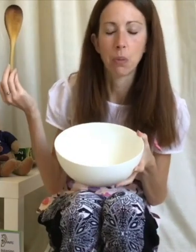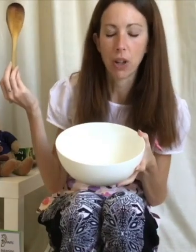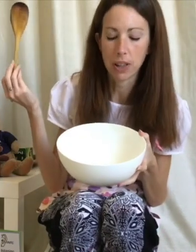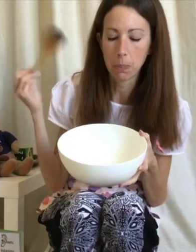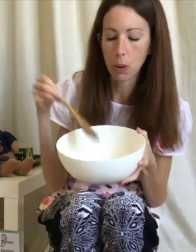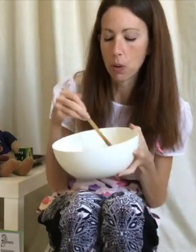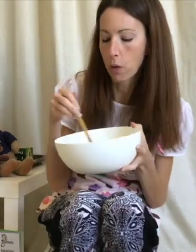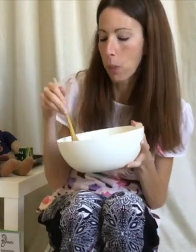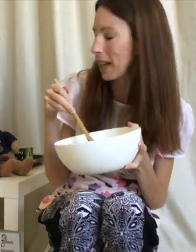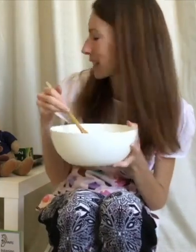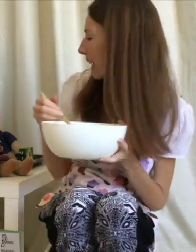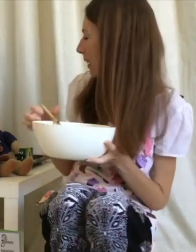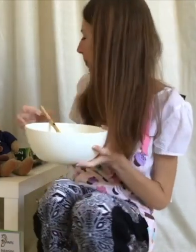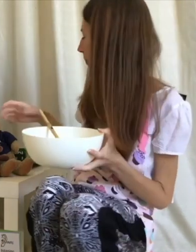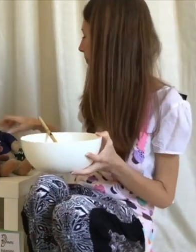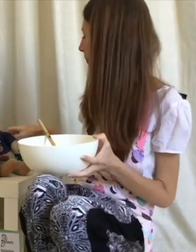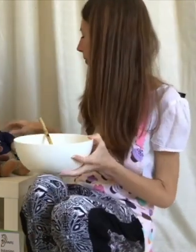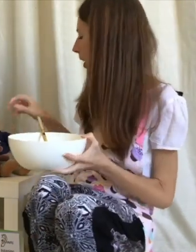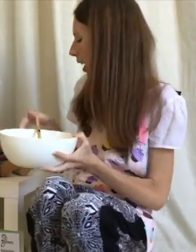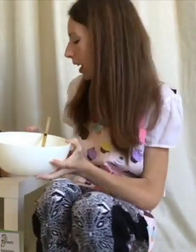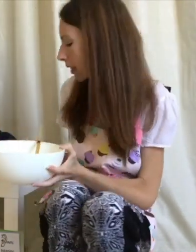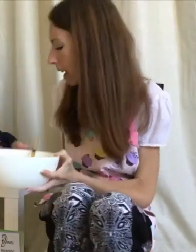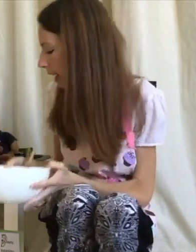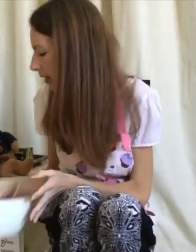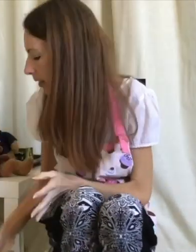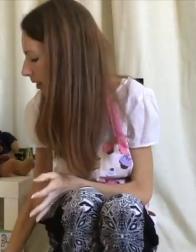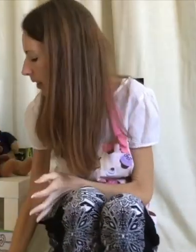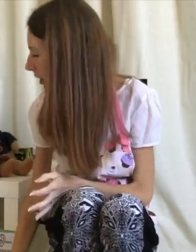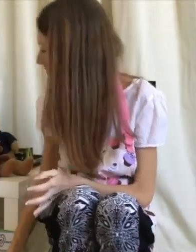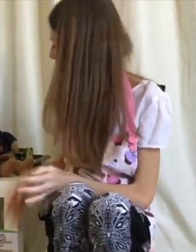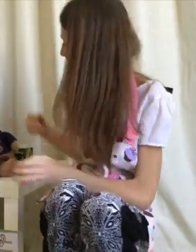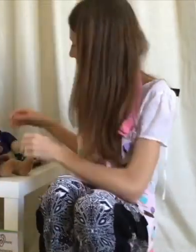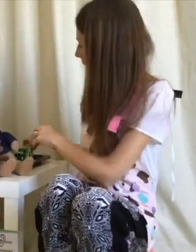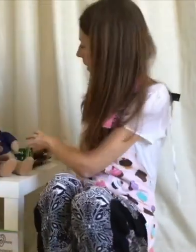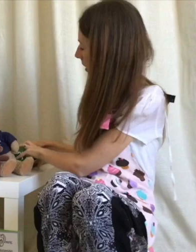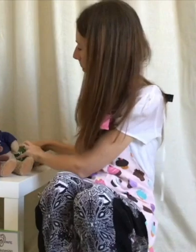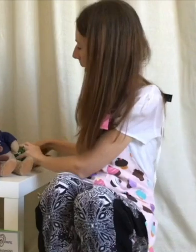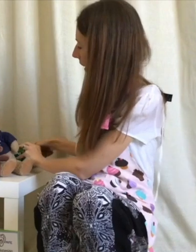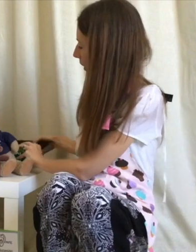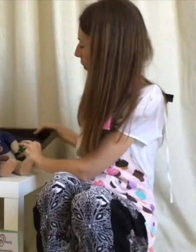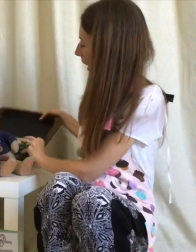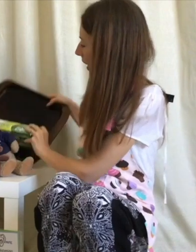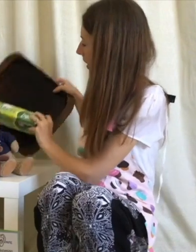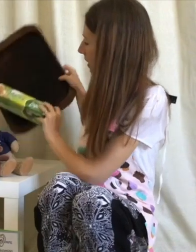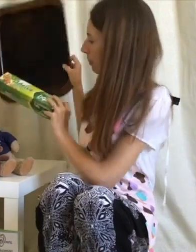nice spoon for mixing, and then one of these baking trays